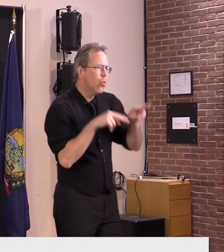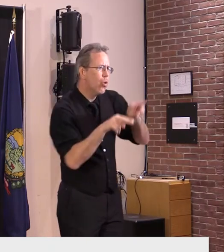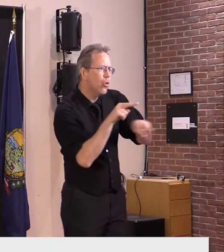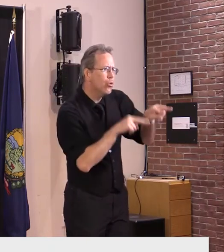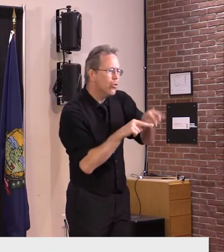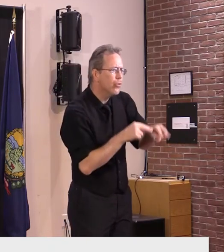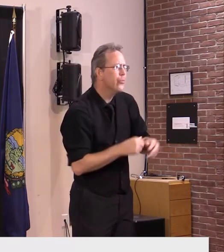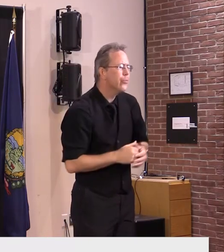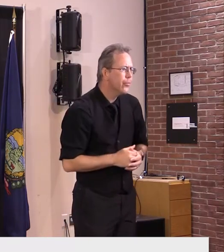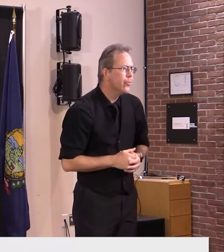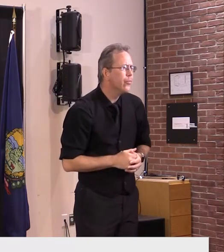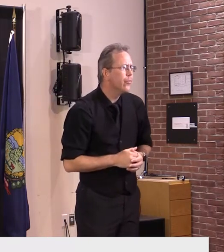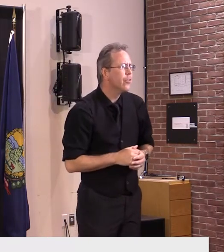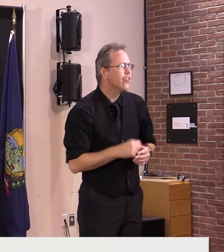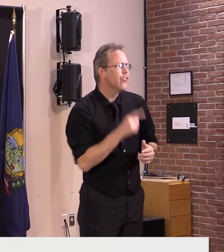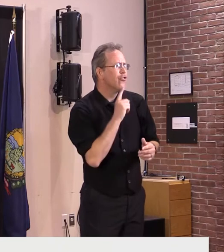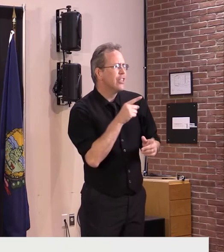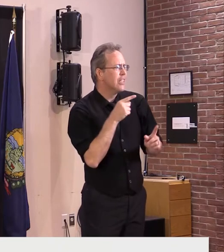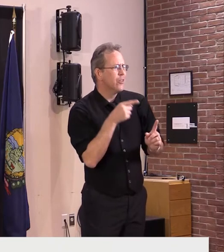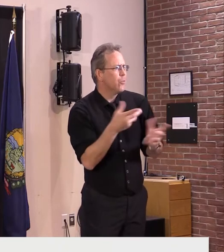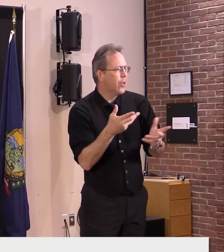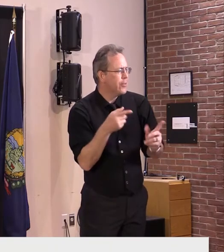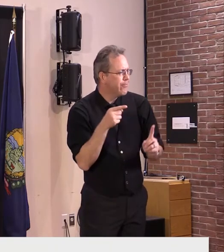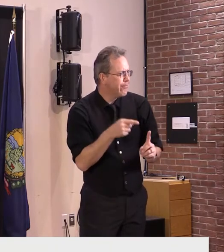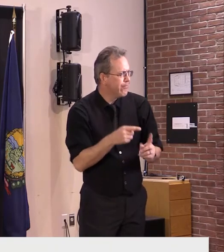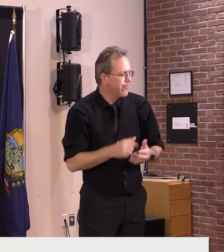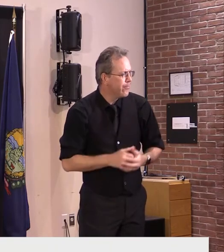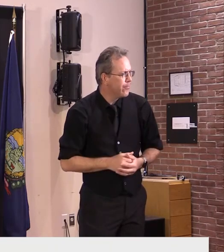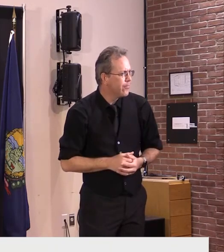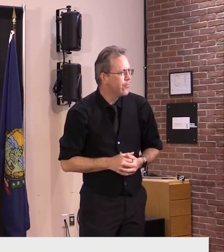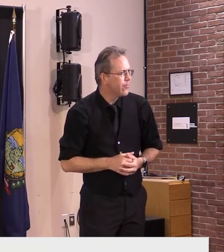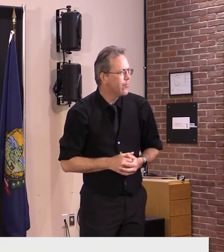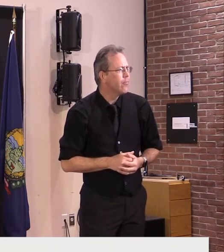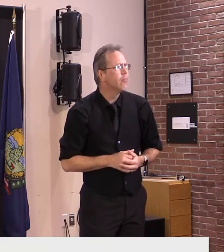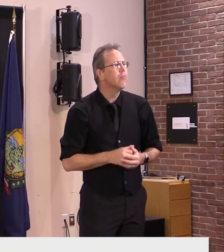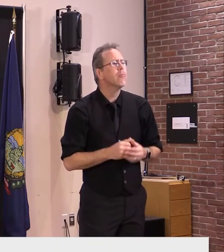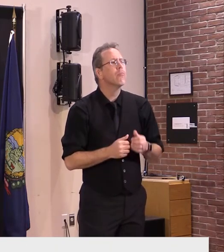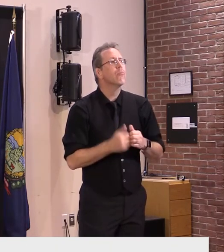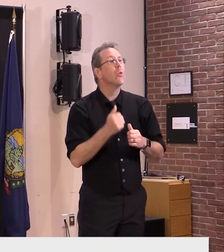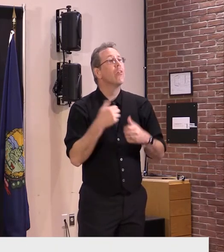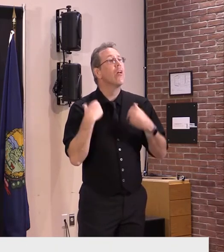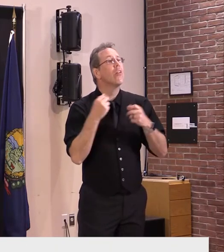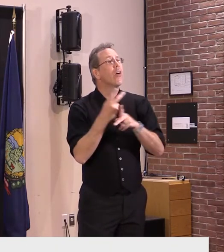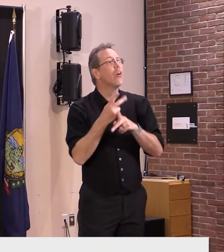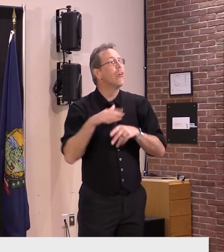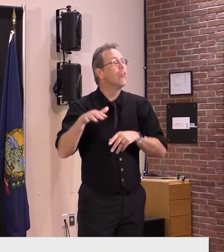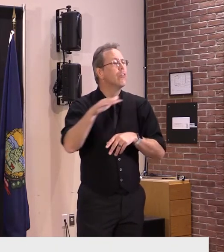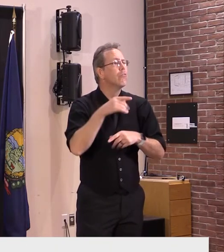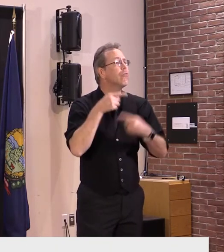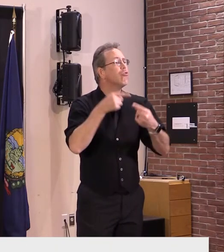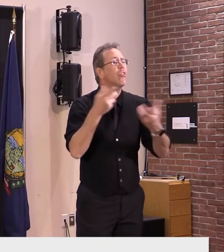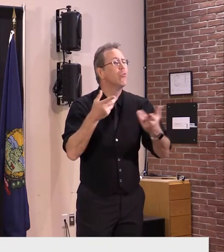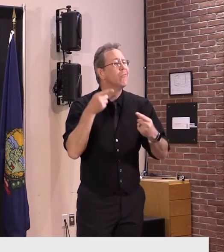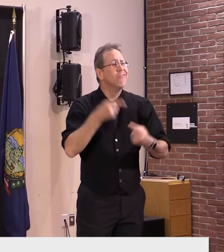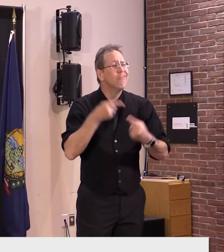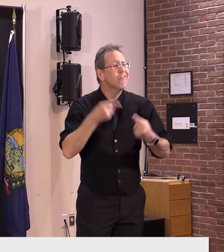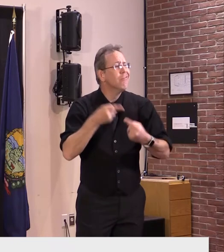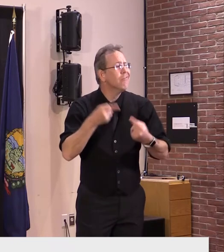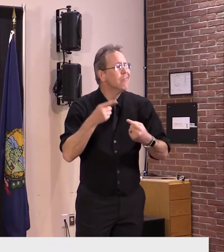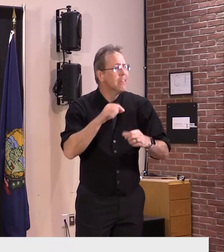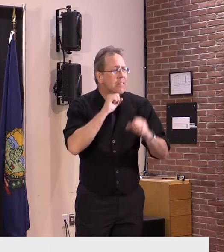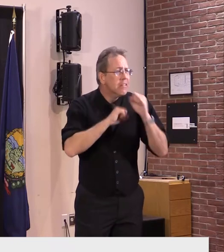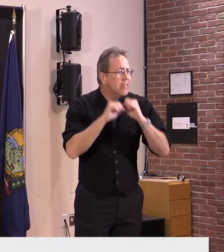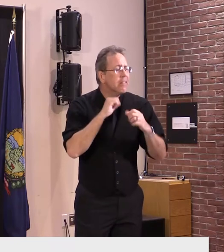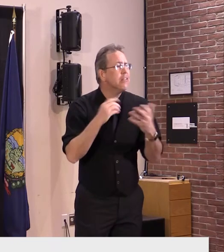So the bottom line is, most of the healthcare system struggles when they're having them lately are from absenteeism of